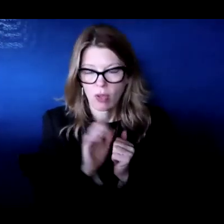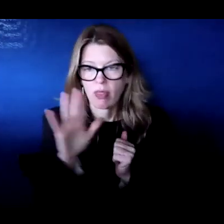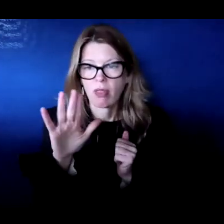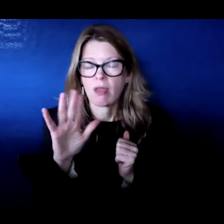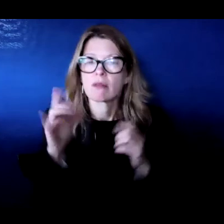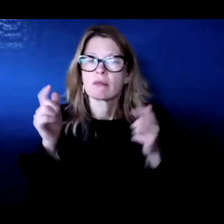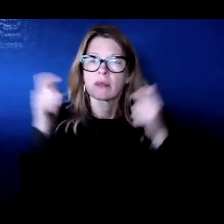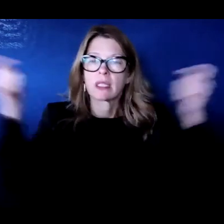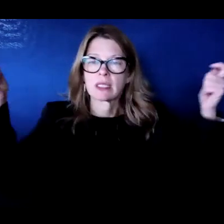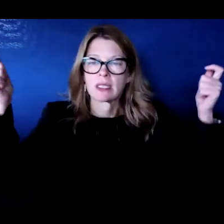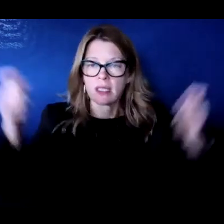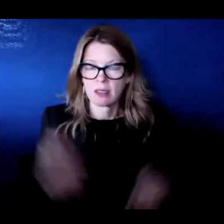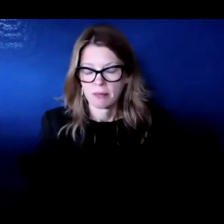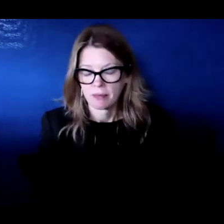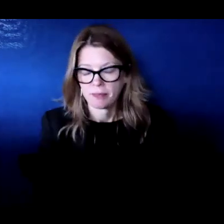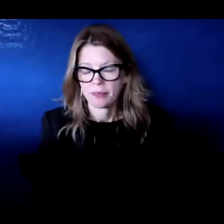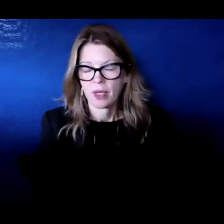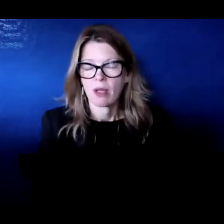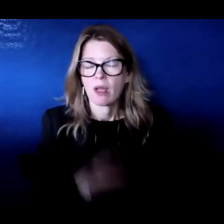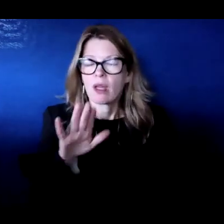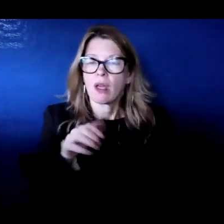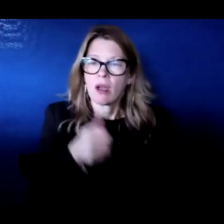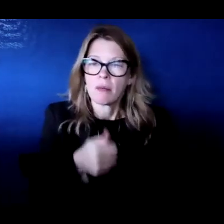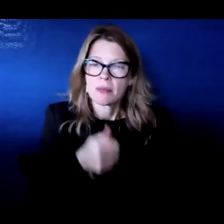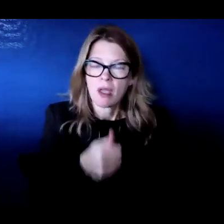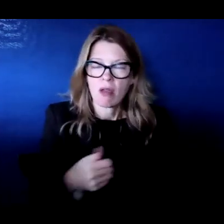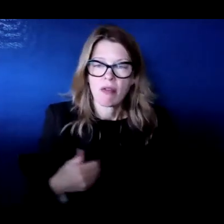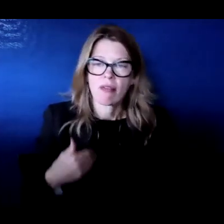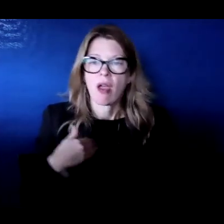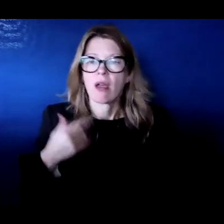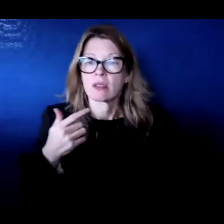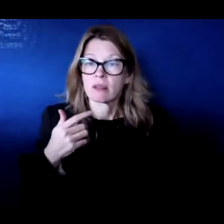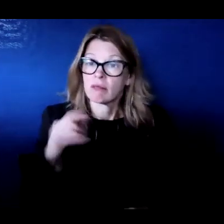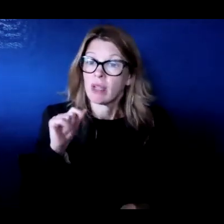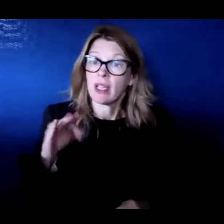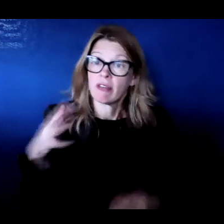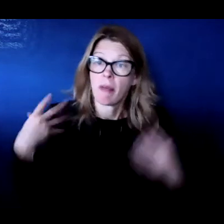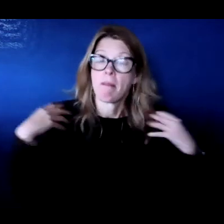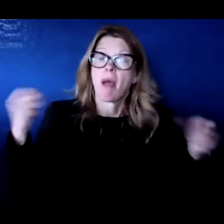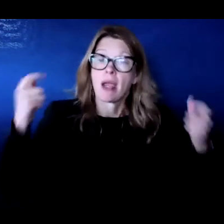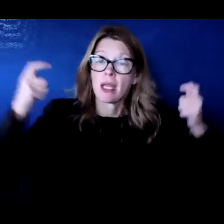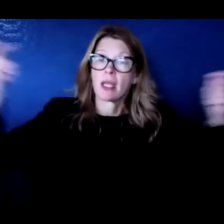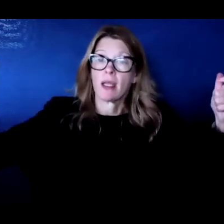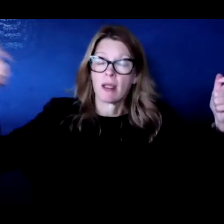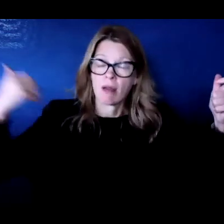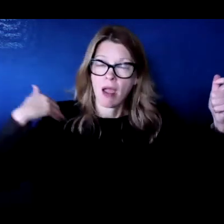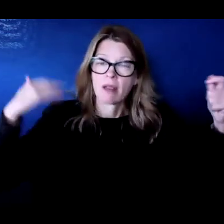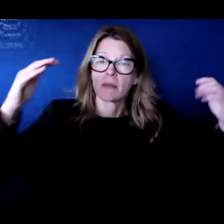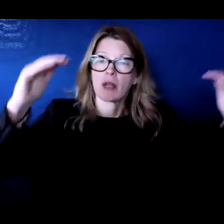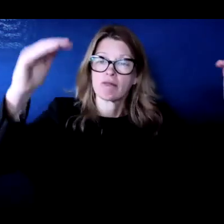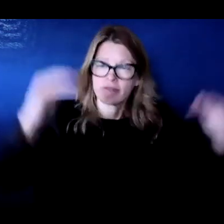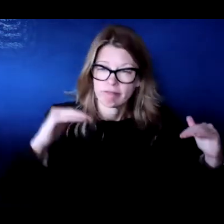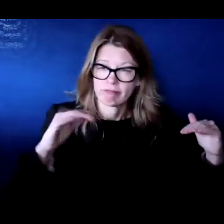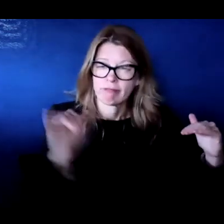conceit. He has cast down the mighty from their thrones and